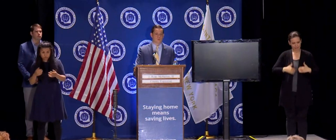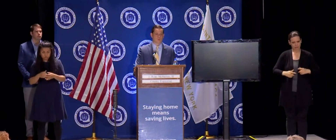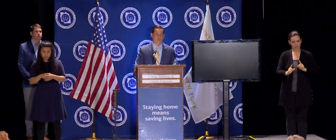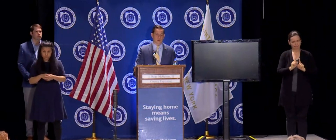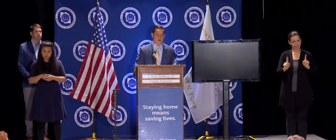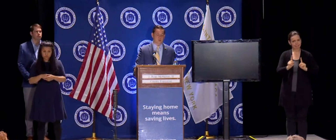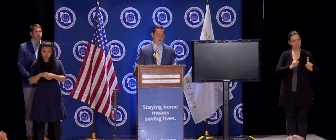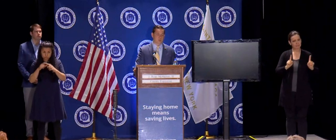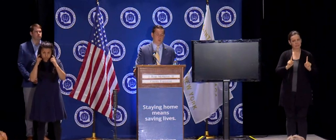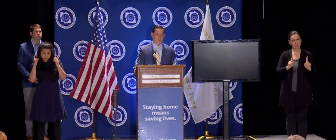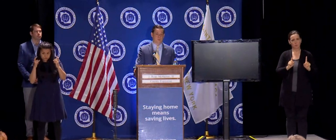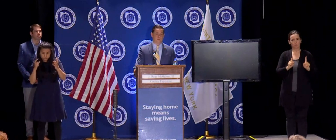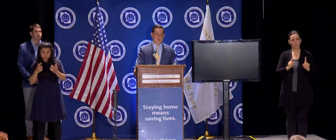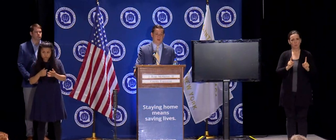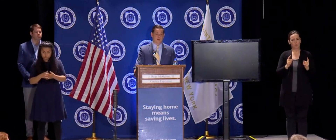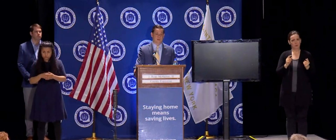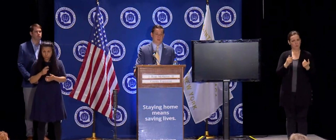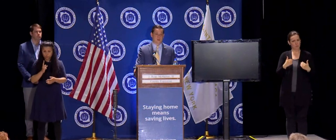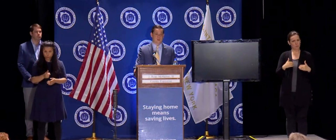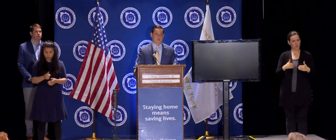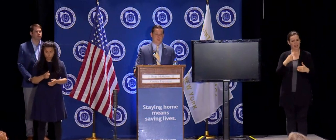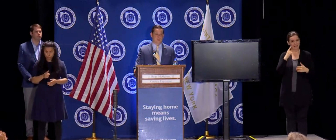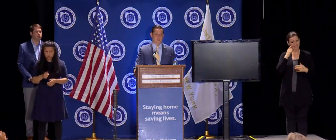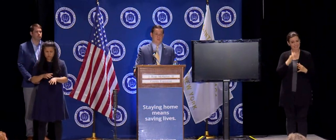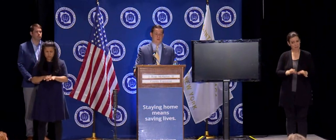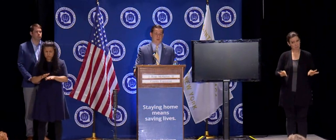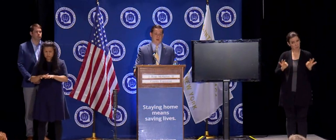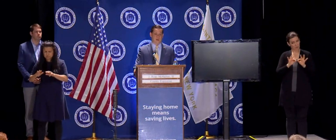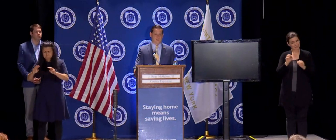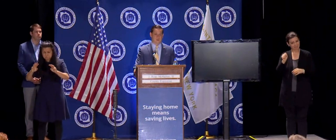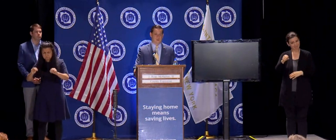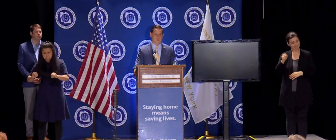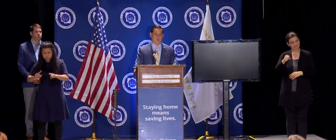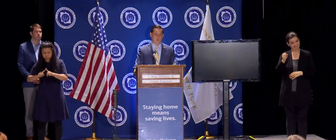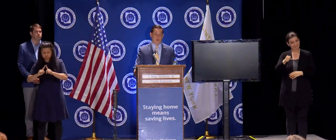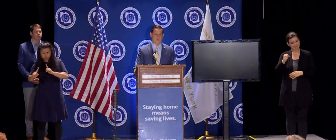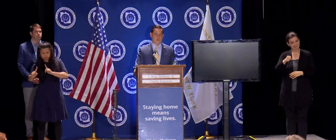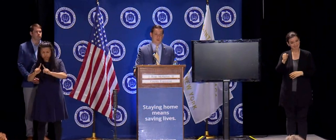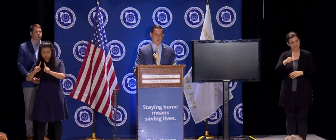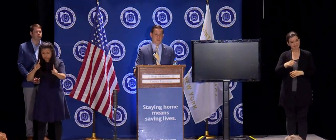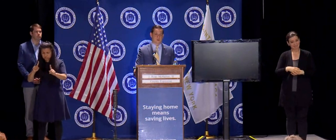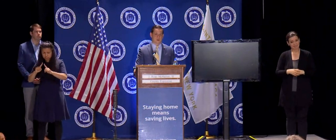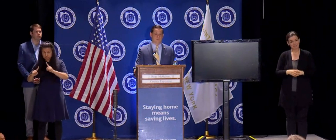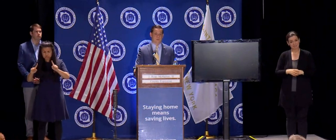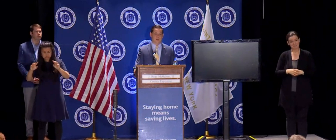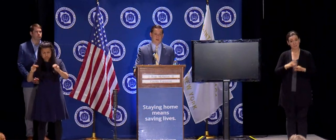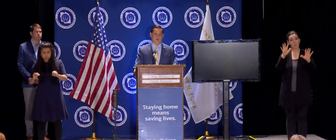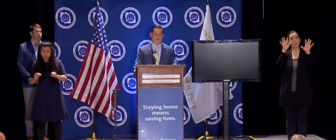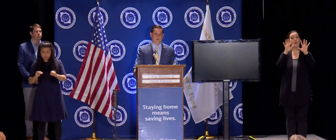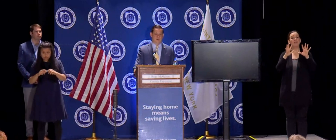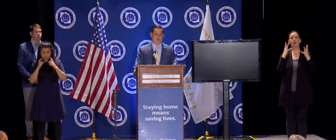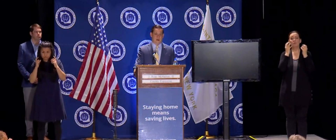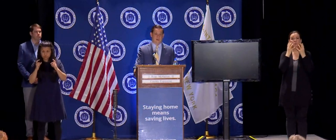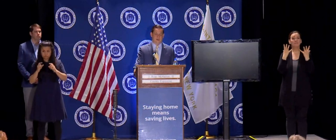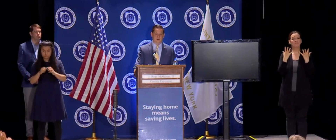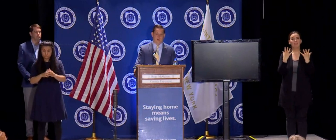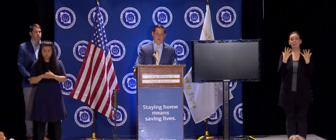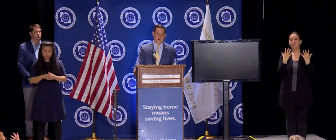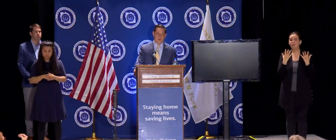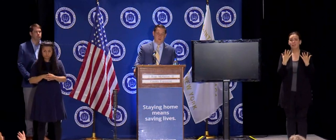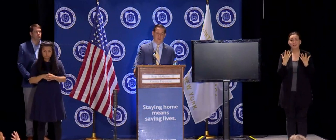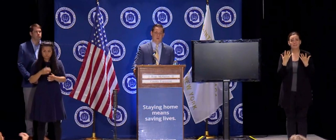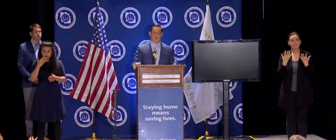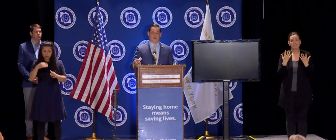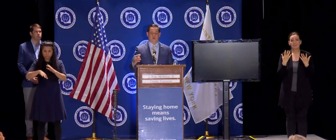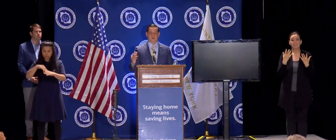these phases? I think it's really important. And there's the weather is going to be nicer. And I looked at the